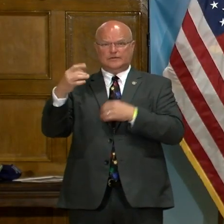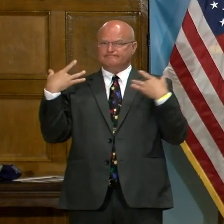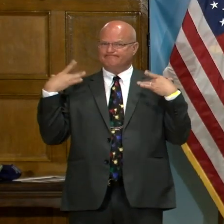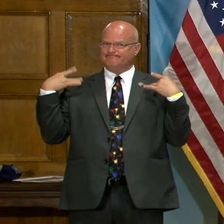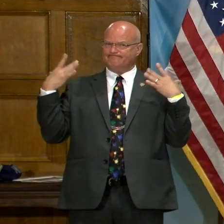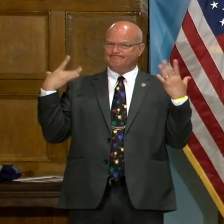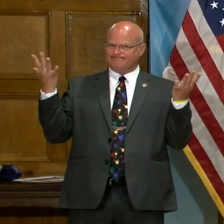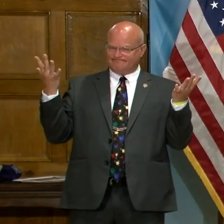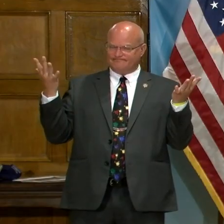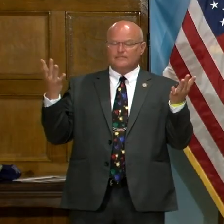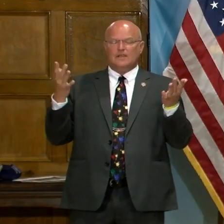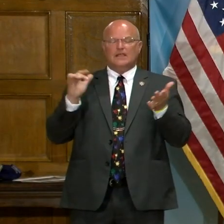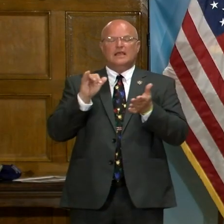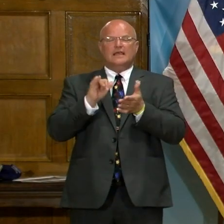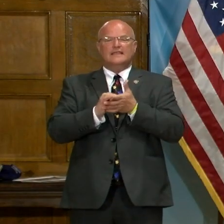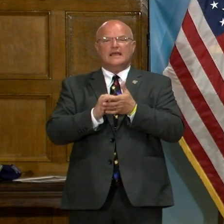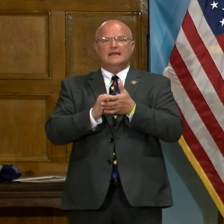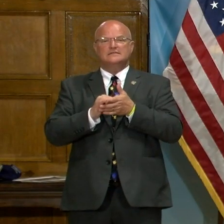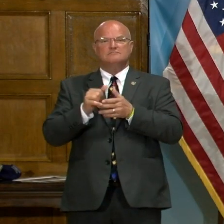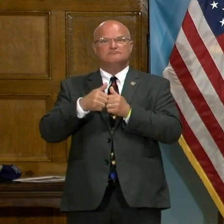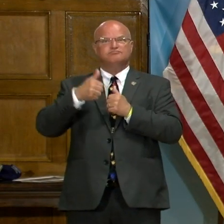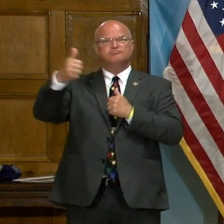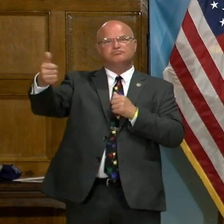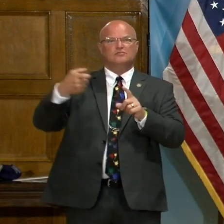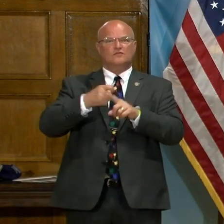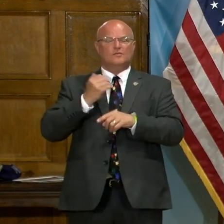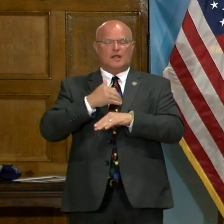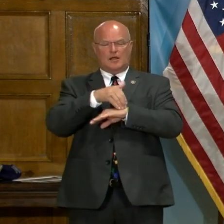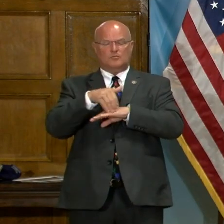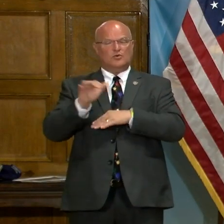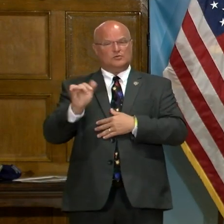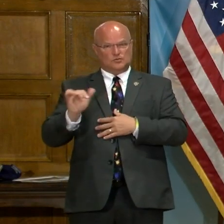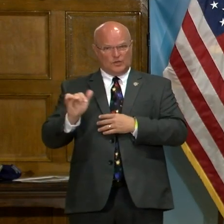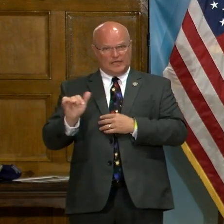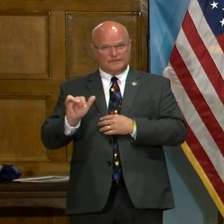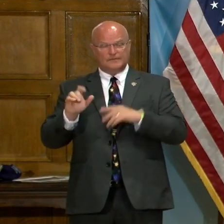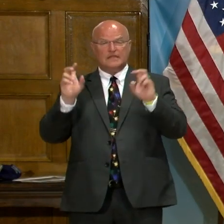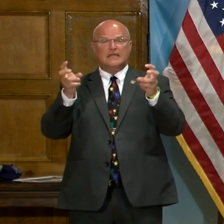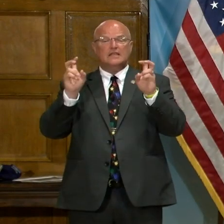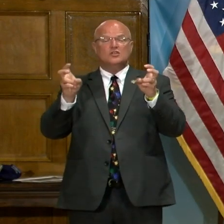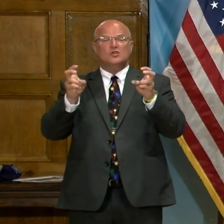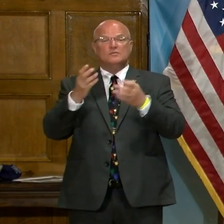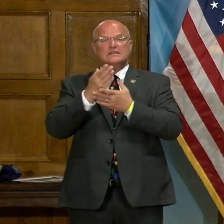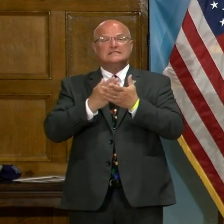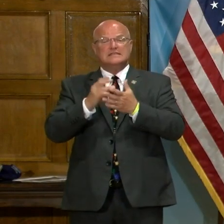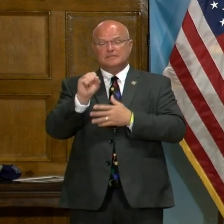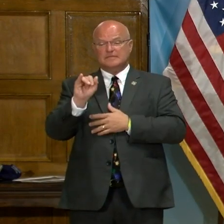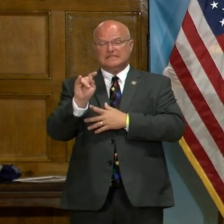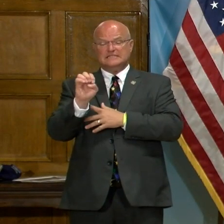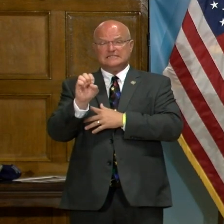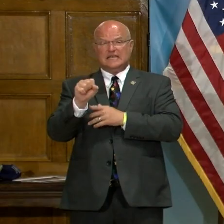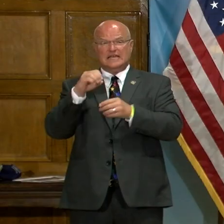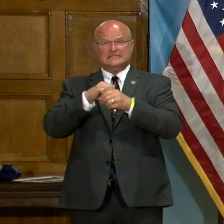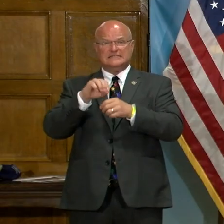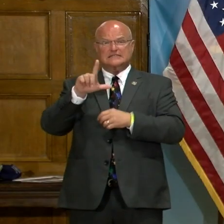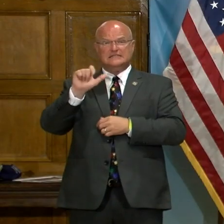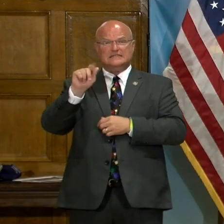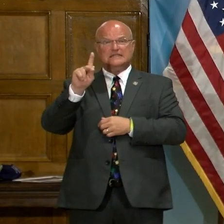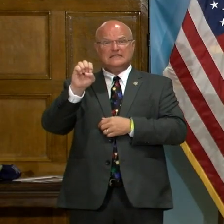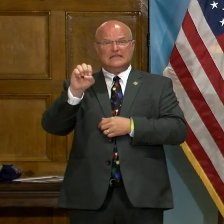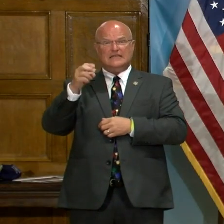there, and that's actually a long ways from our border as well. In terms of some of the sites in Lake